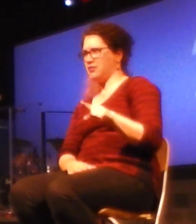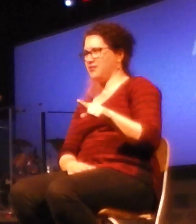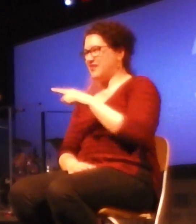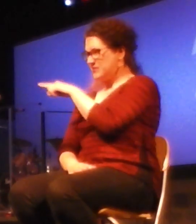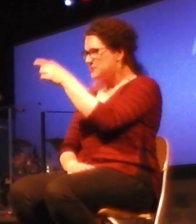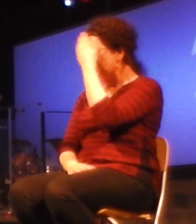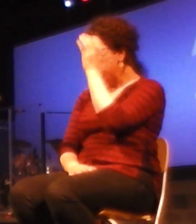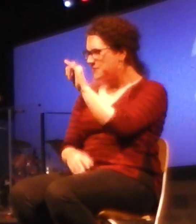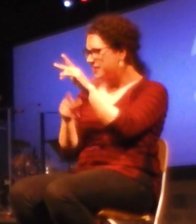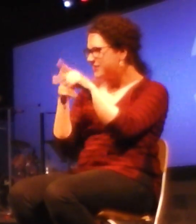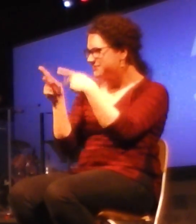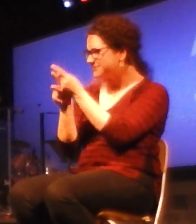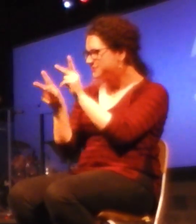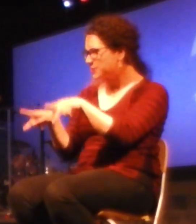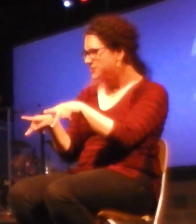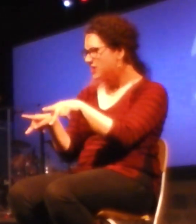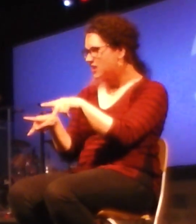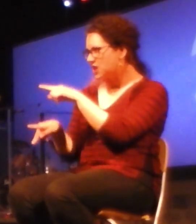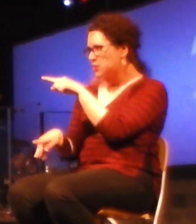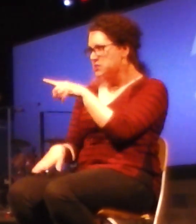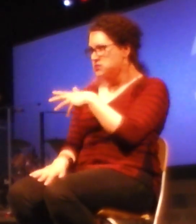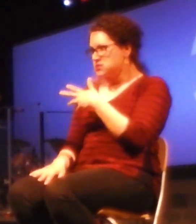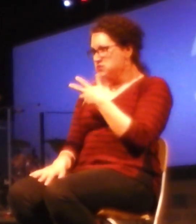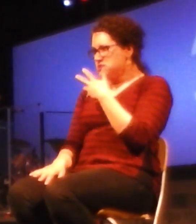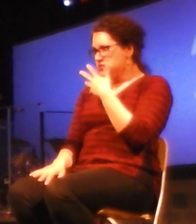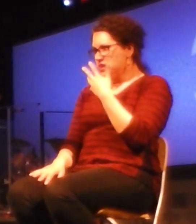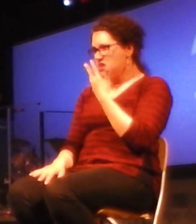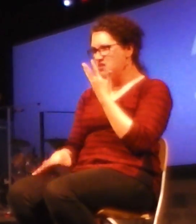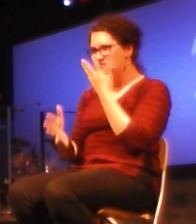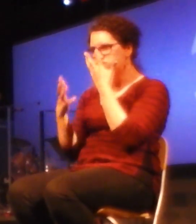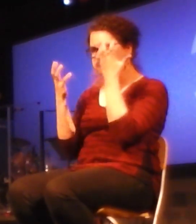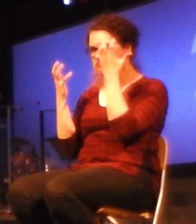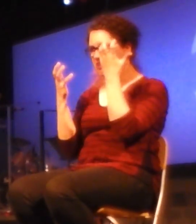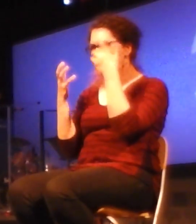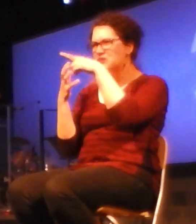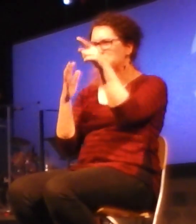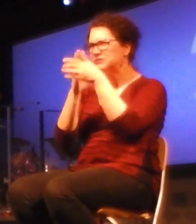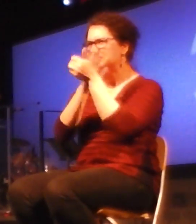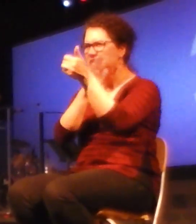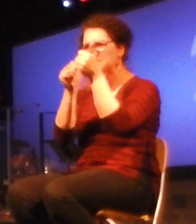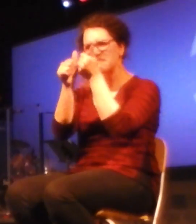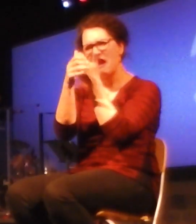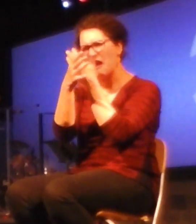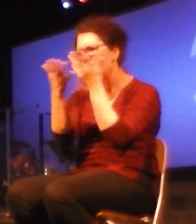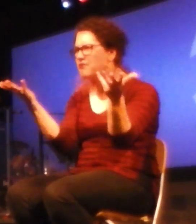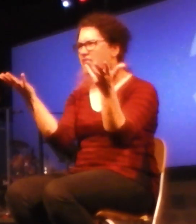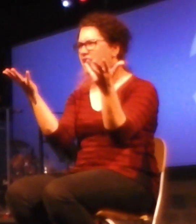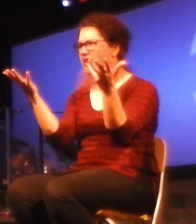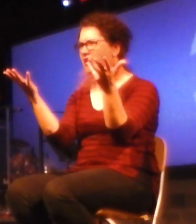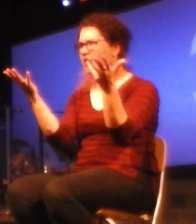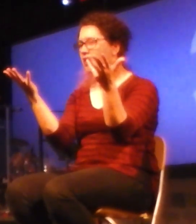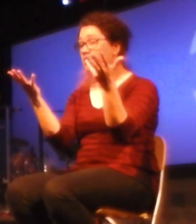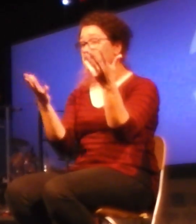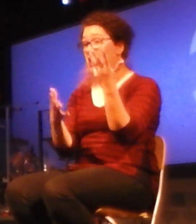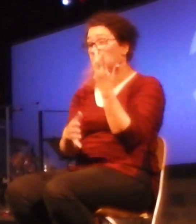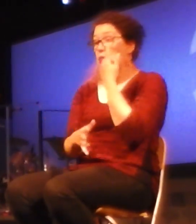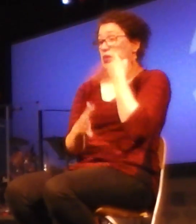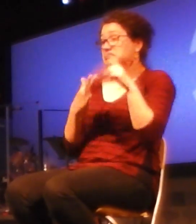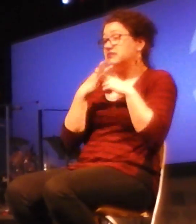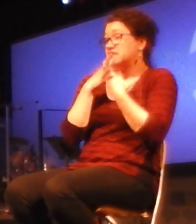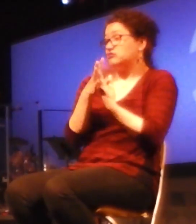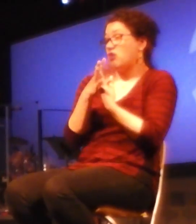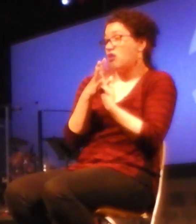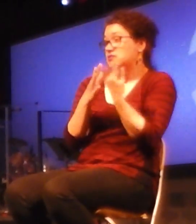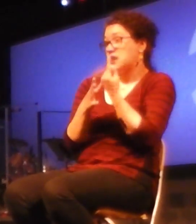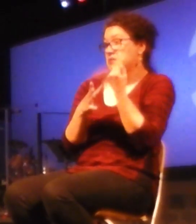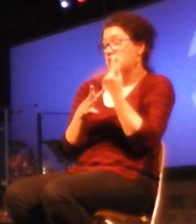just infuriate you because they're just good at everything. They can just start something and they're really good at it. And you're like, why can't I even be good